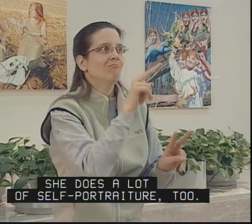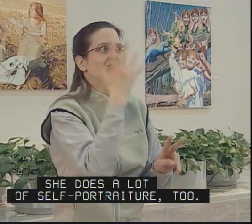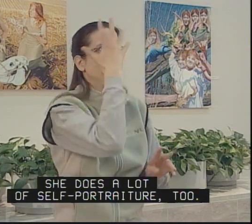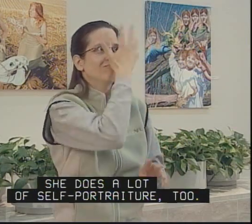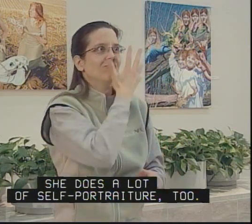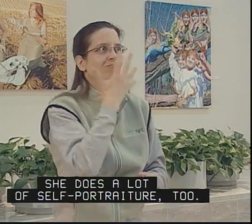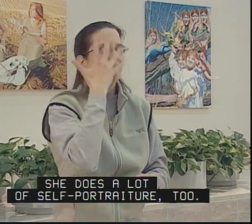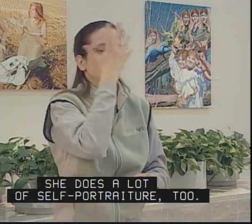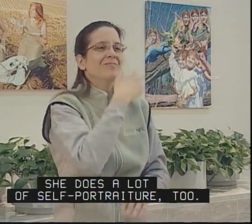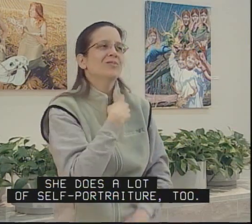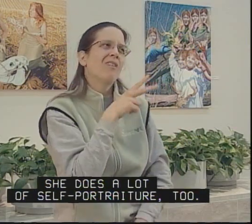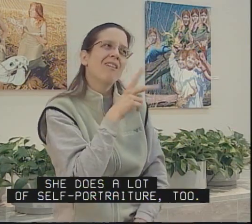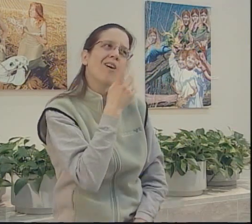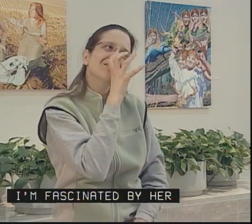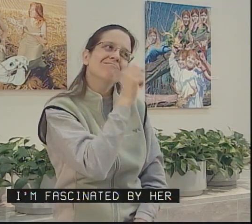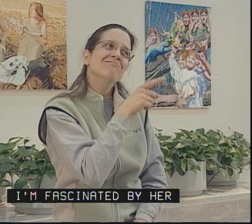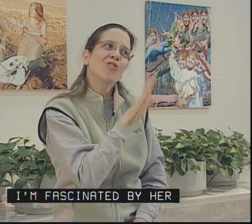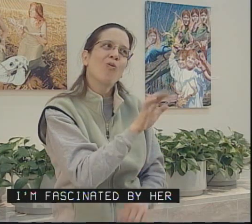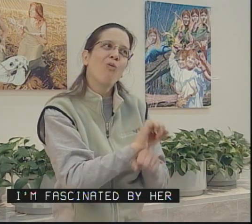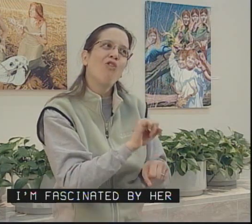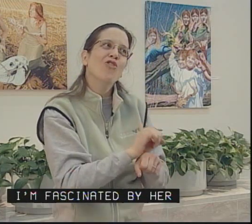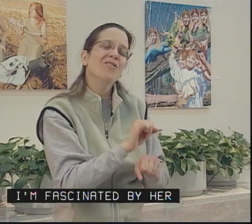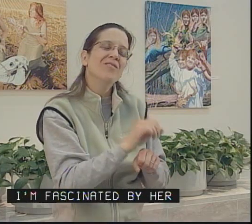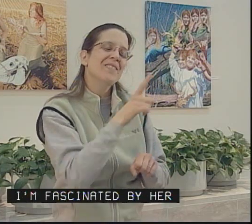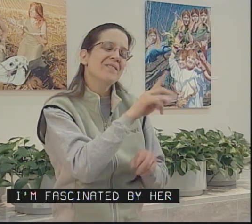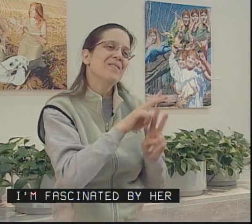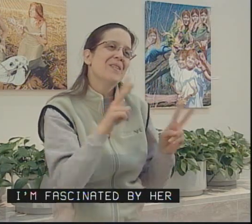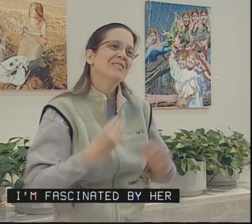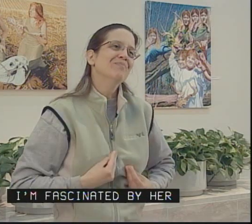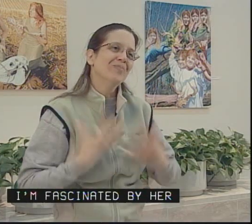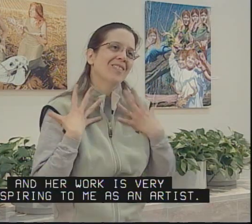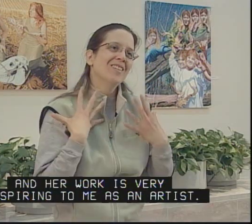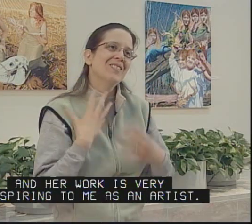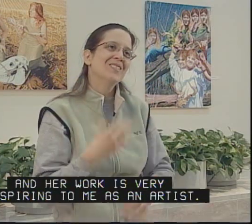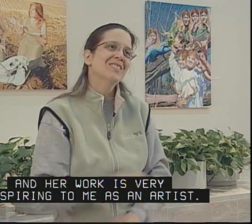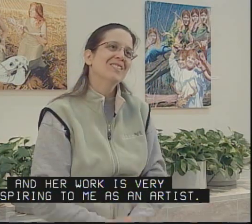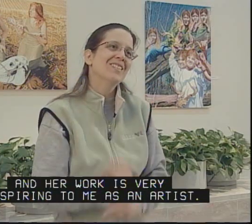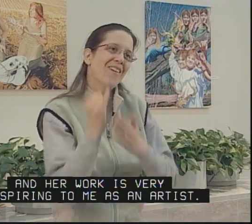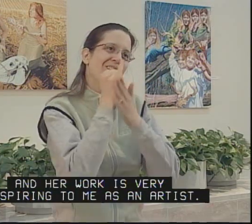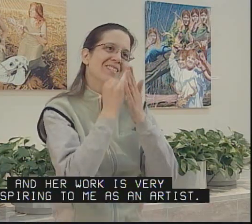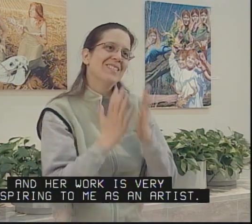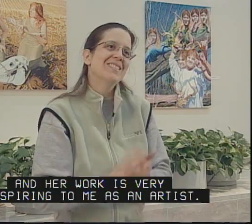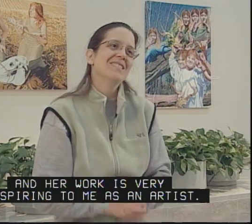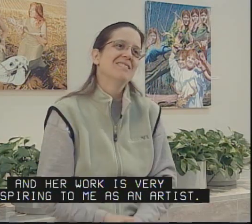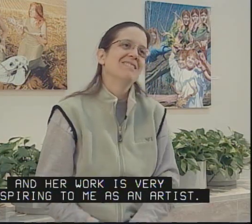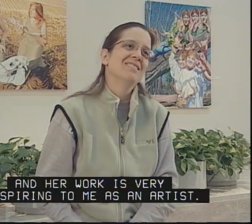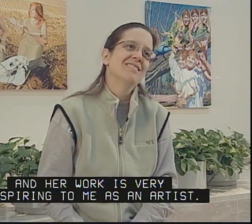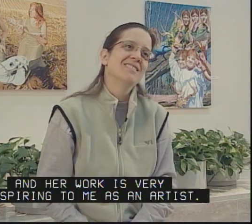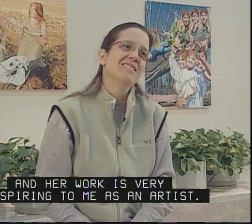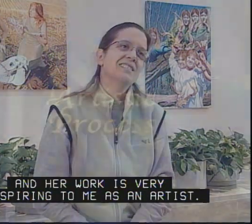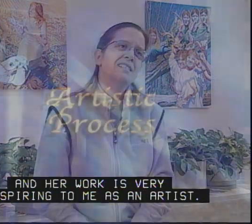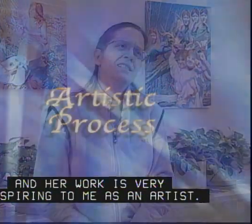too. I'm fascinated by her, and her work is very inspiring to me as an artist.